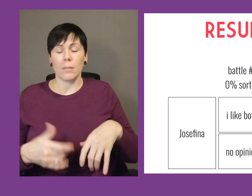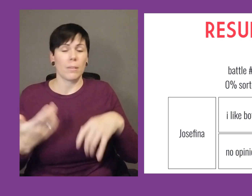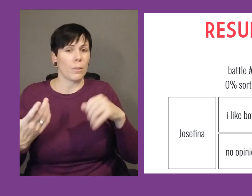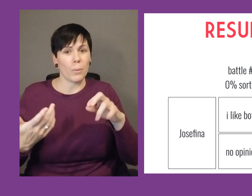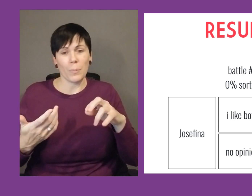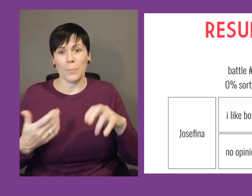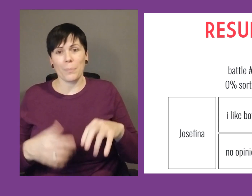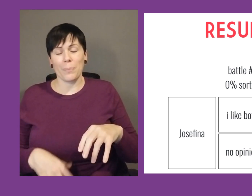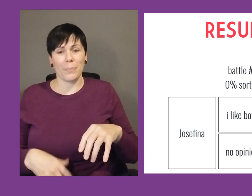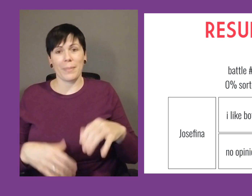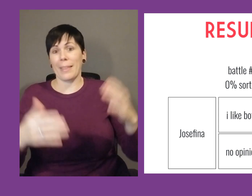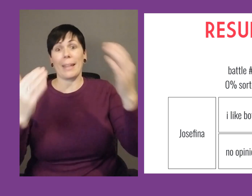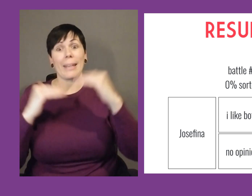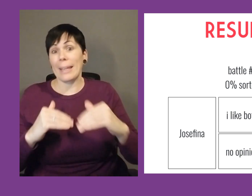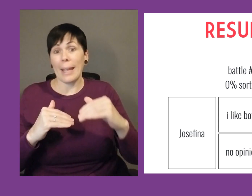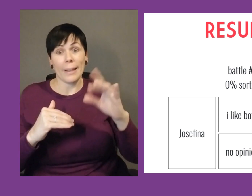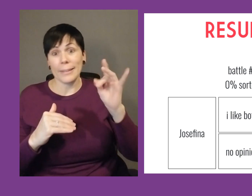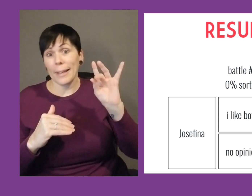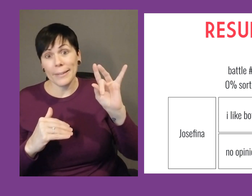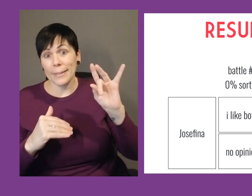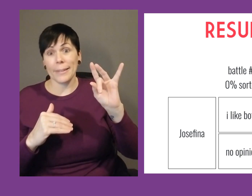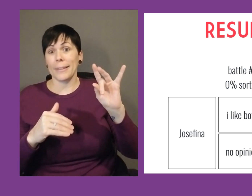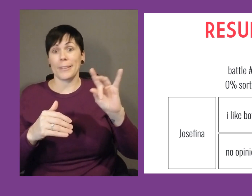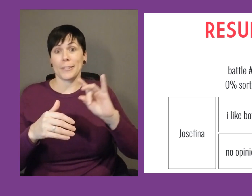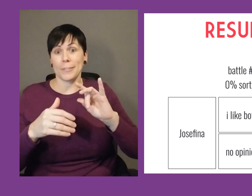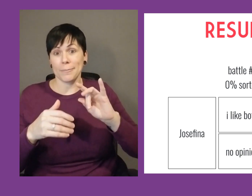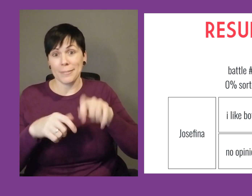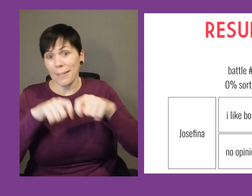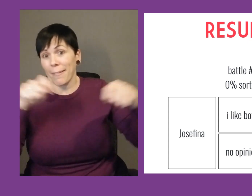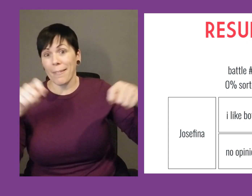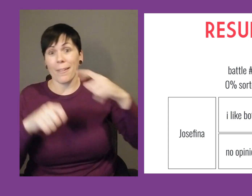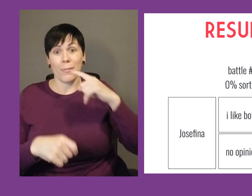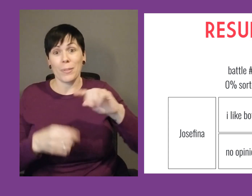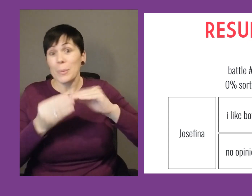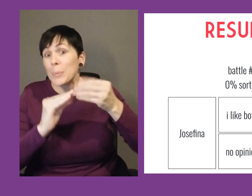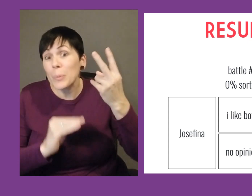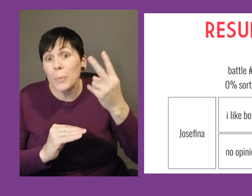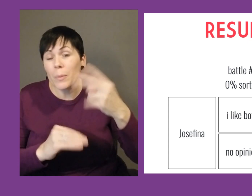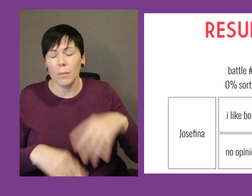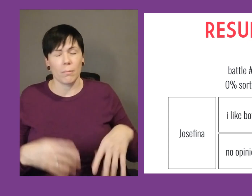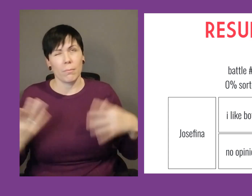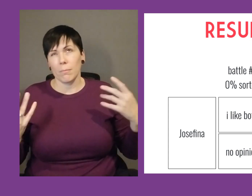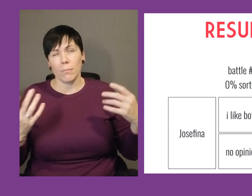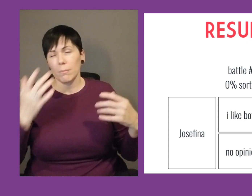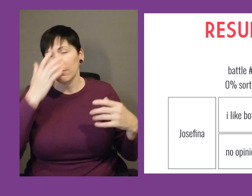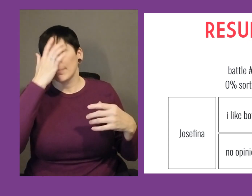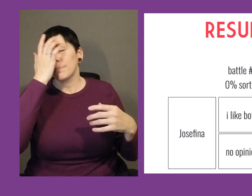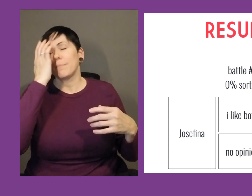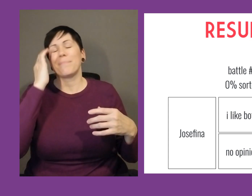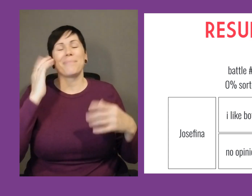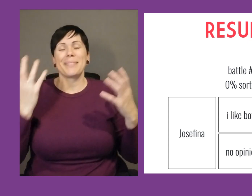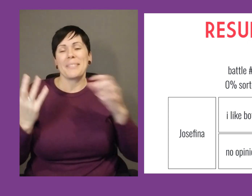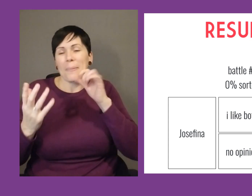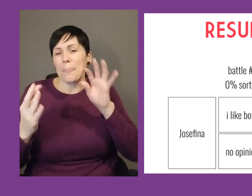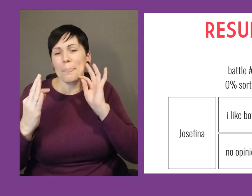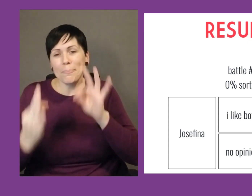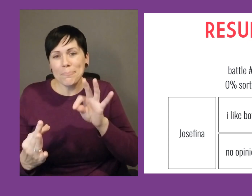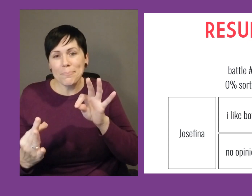that. So it's not perfect, but it at